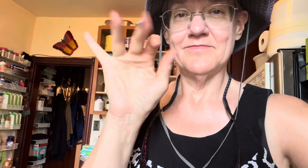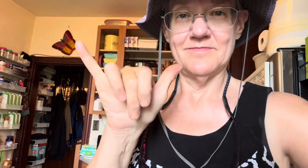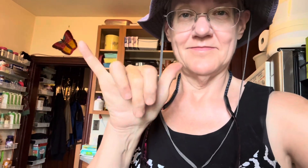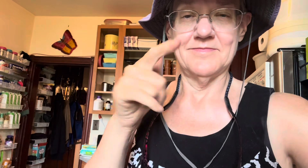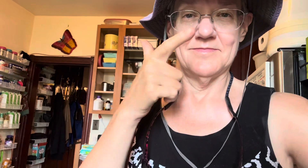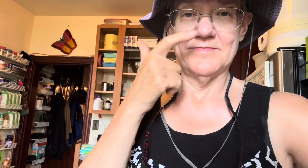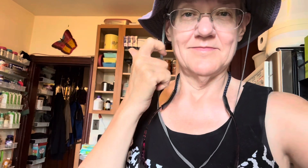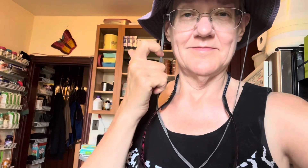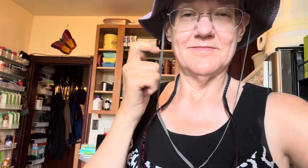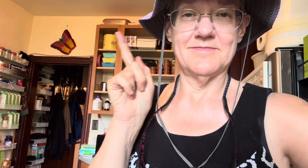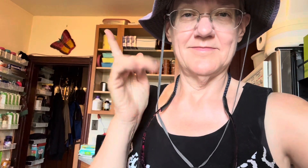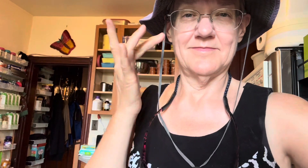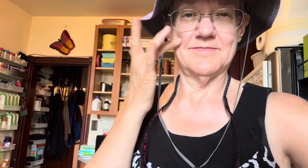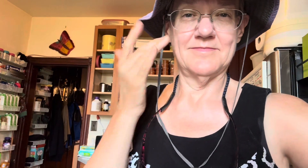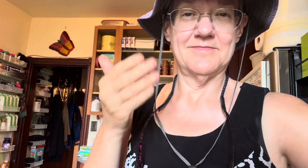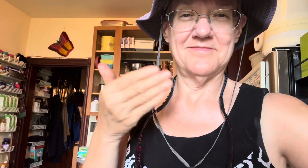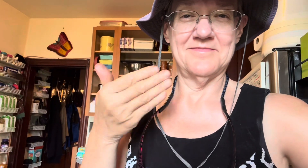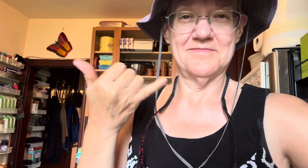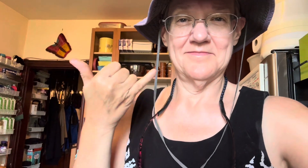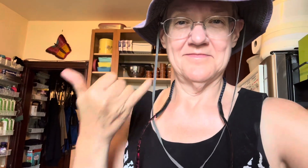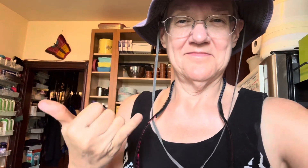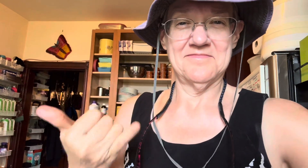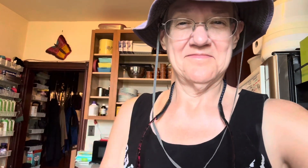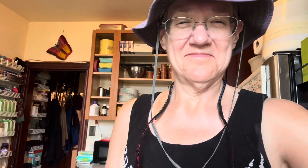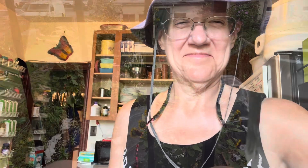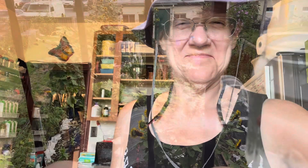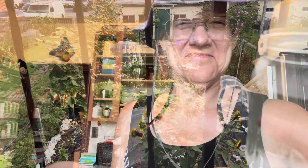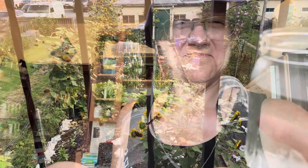sick really easy right now.